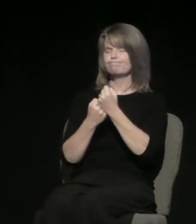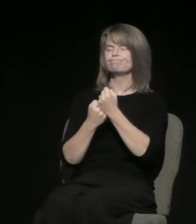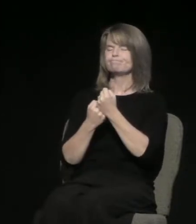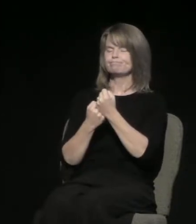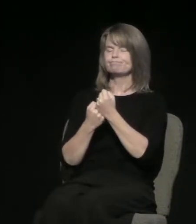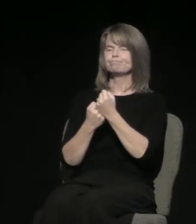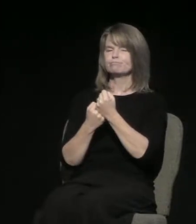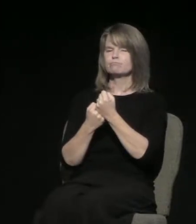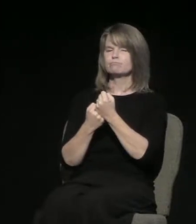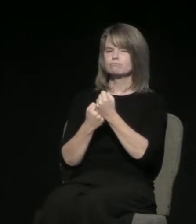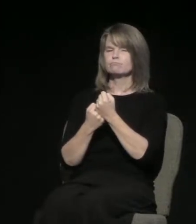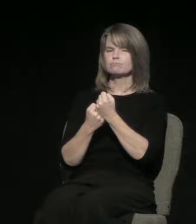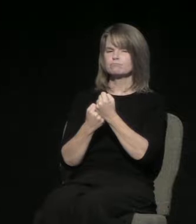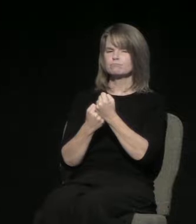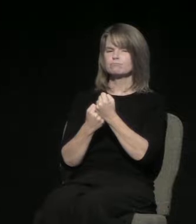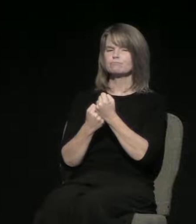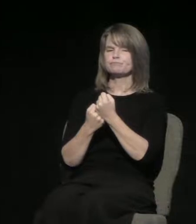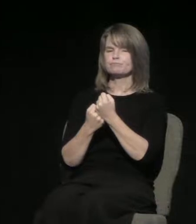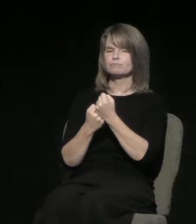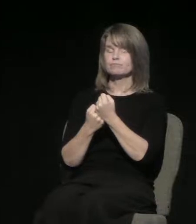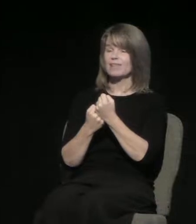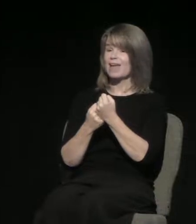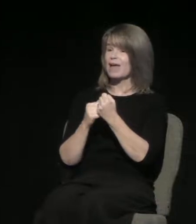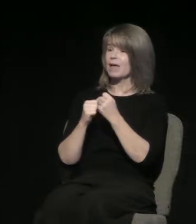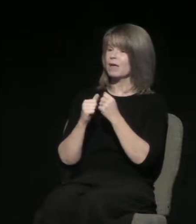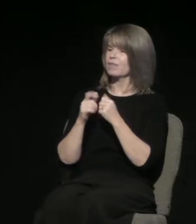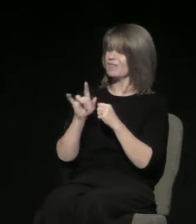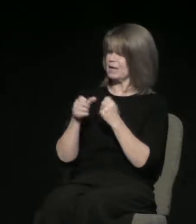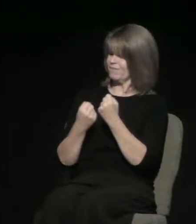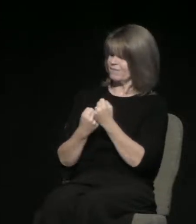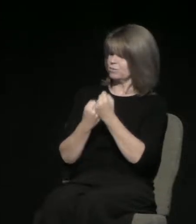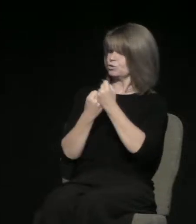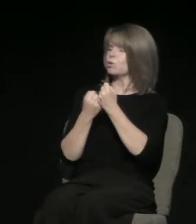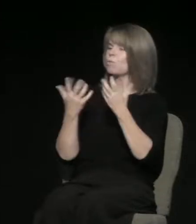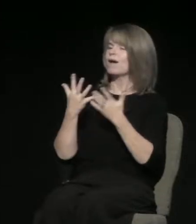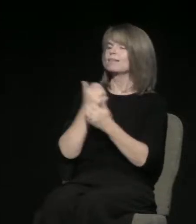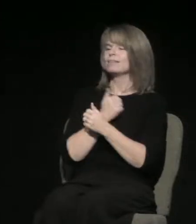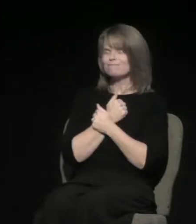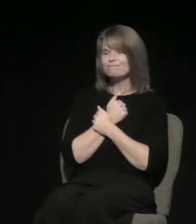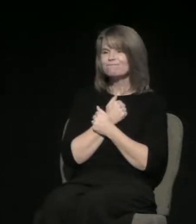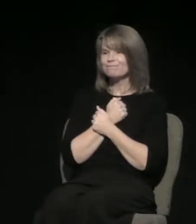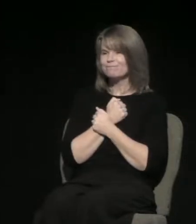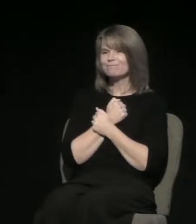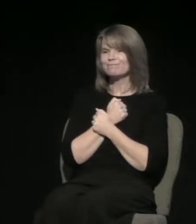Being Established On A Strong Foundation In What Love